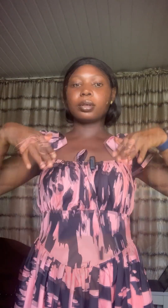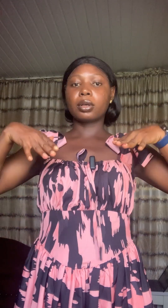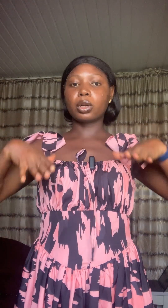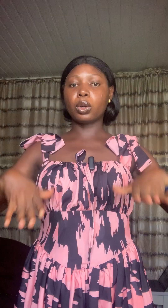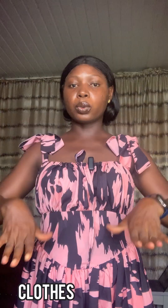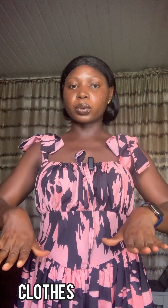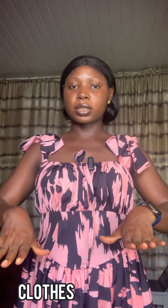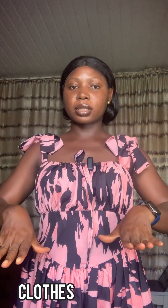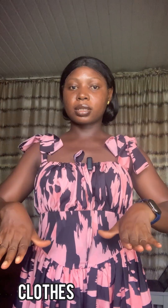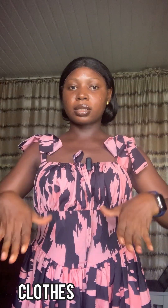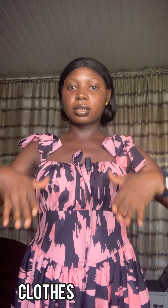Clothes.